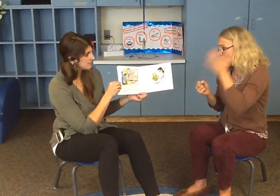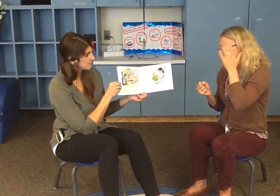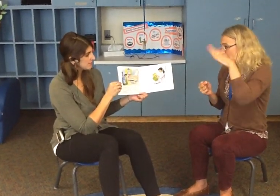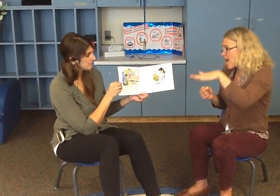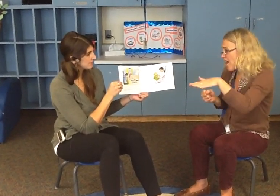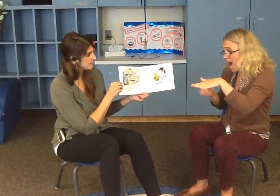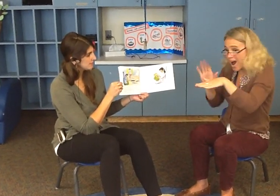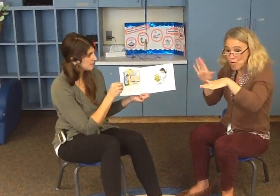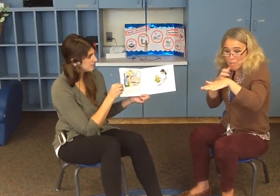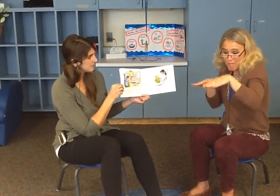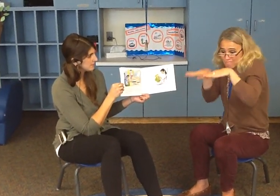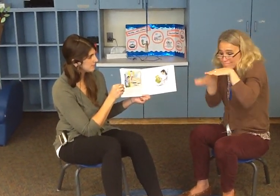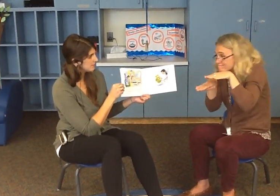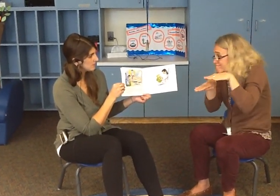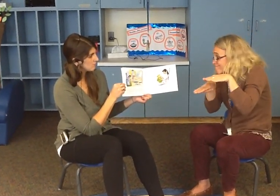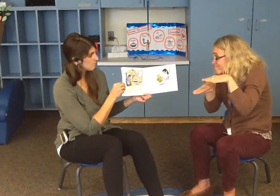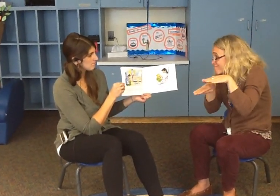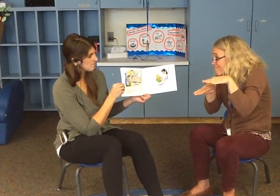Perfect. Perfect.